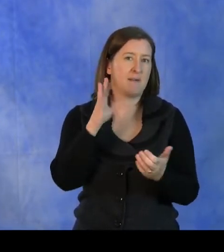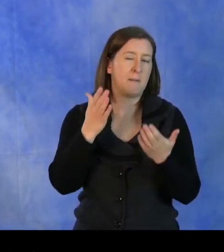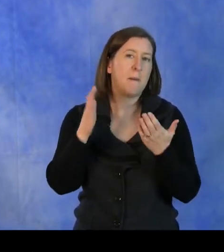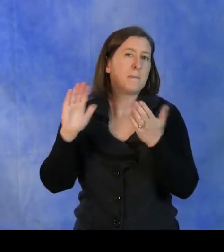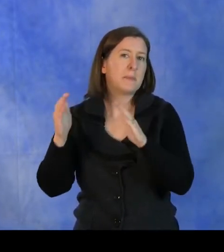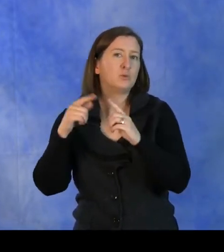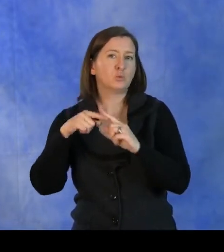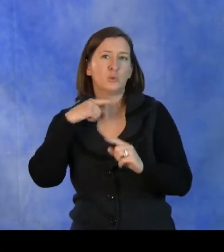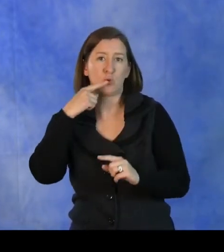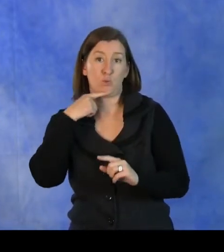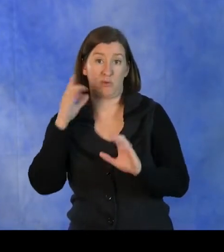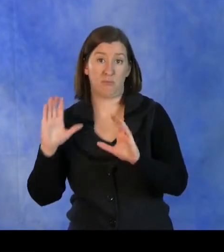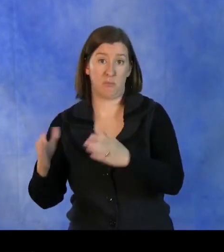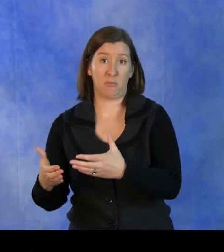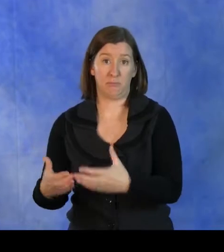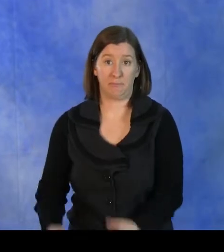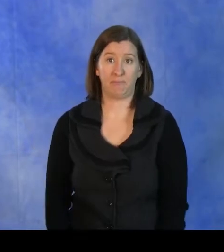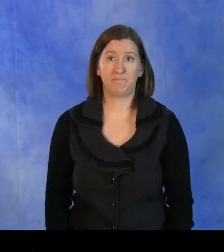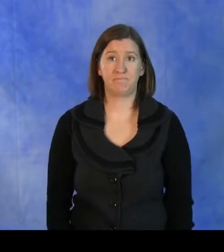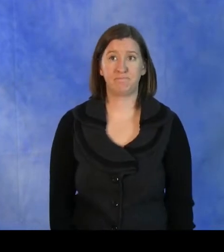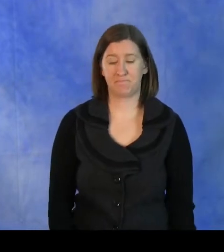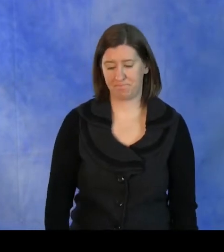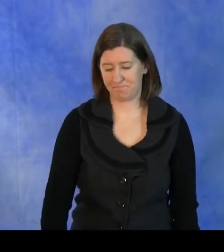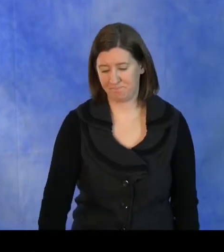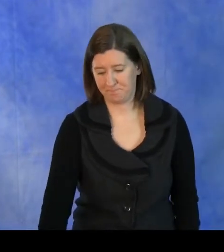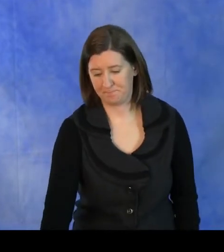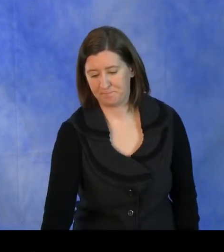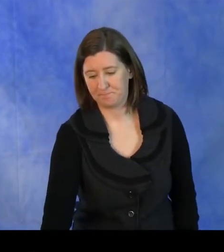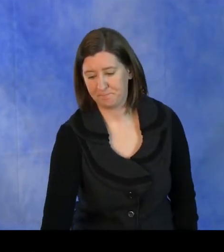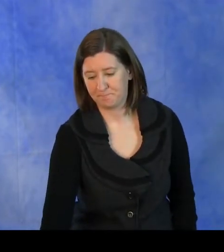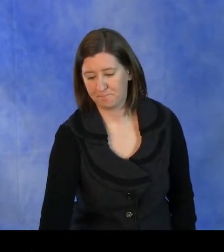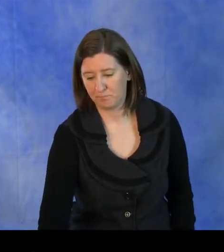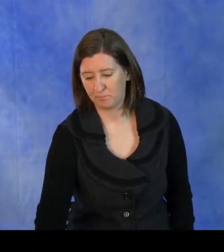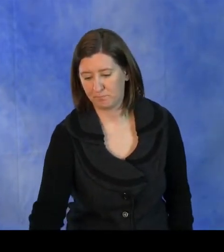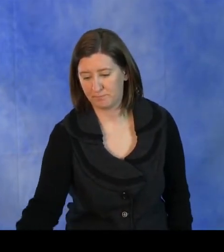more deaf children to have those problems than the hearing group.